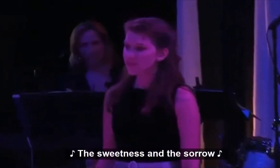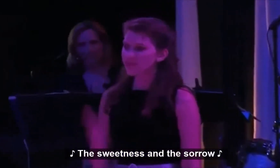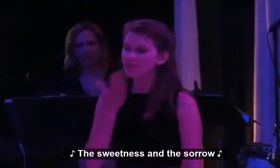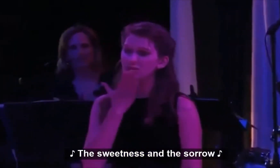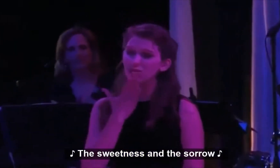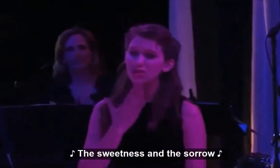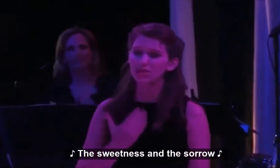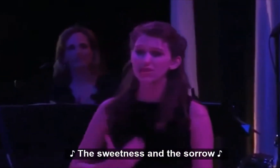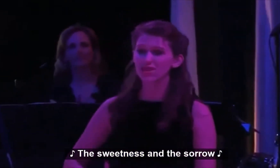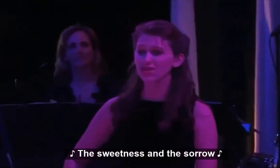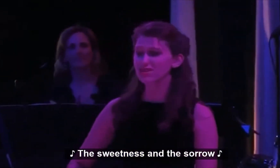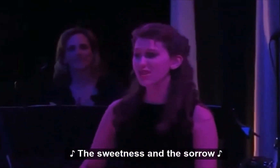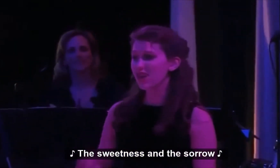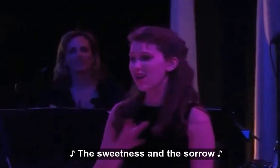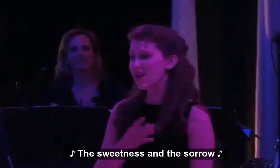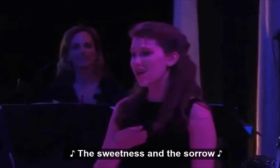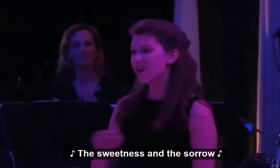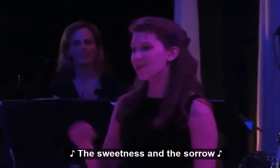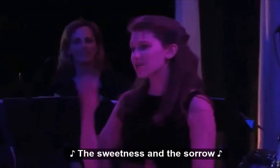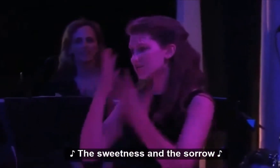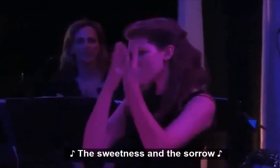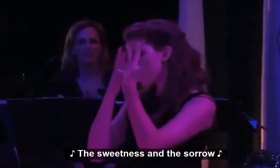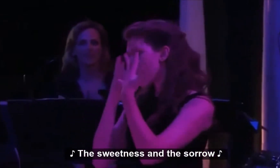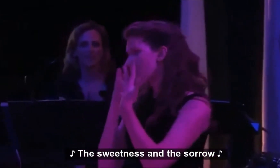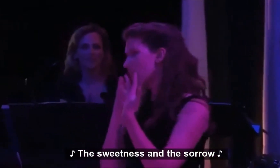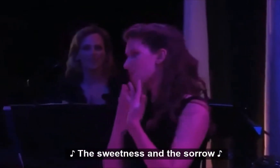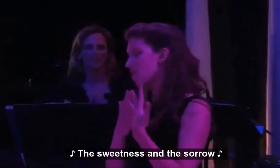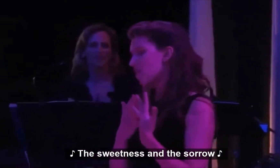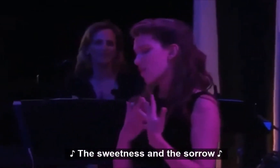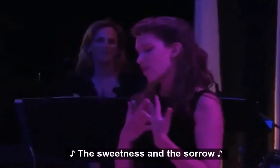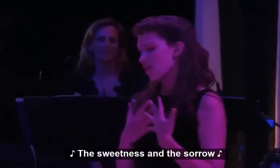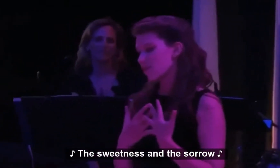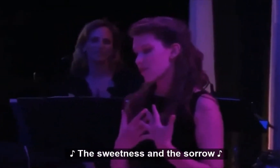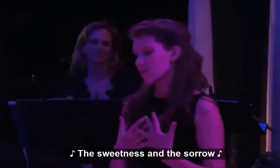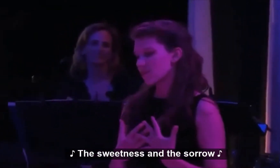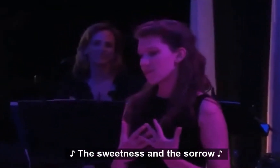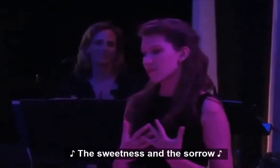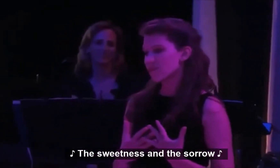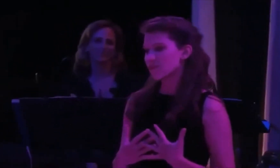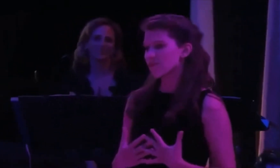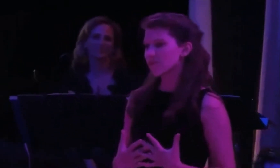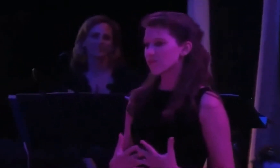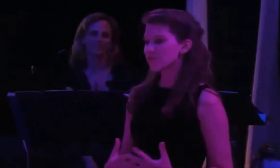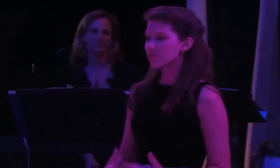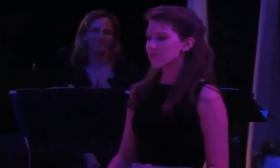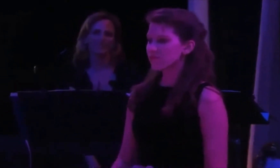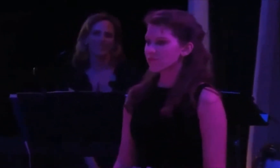The sweetness and the sorrow.